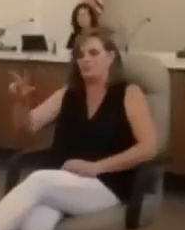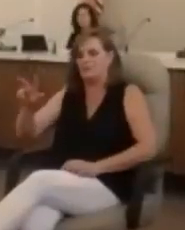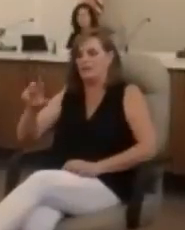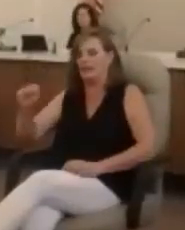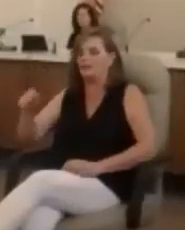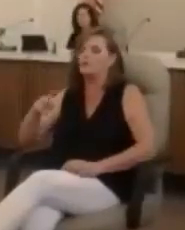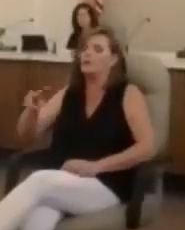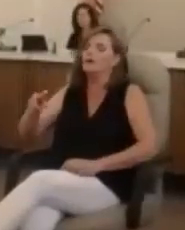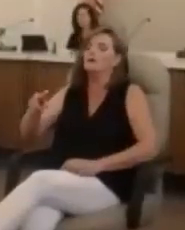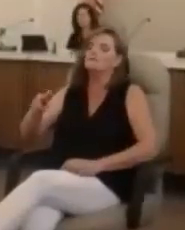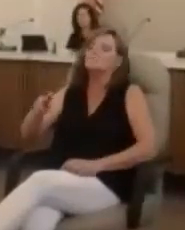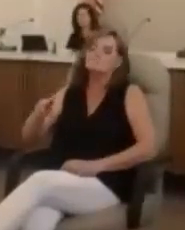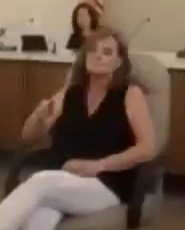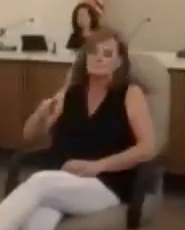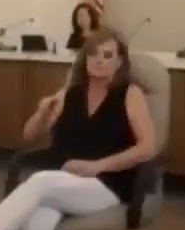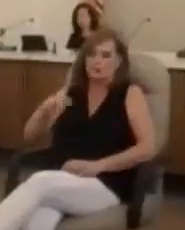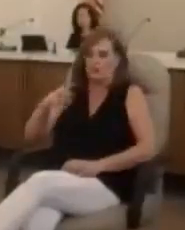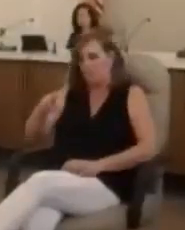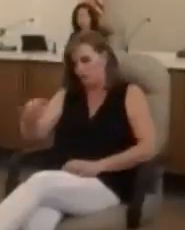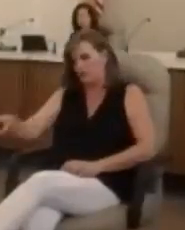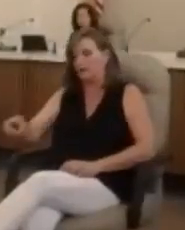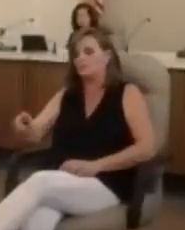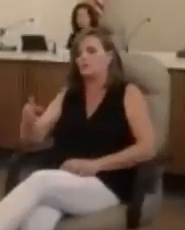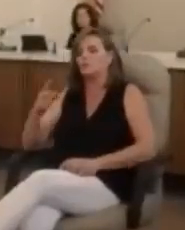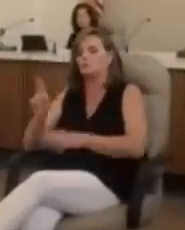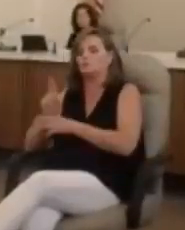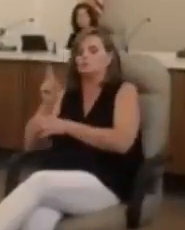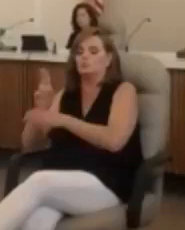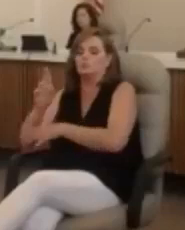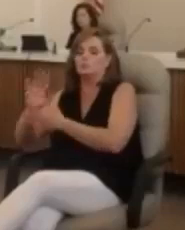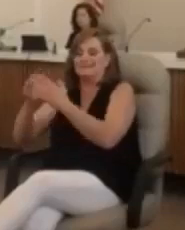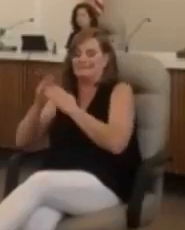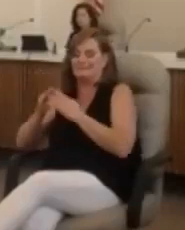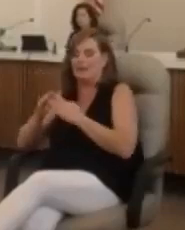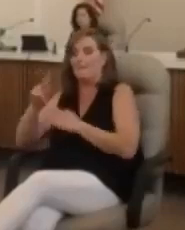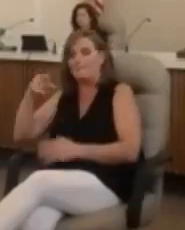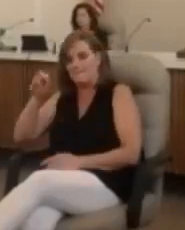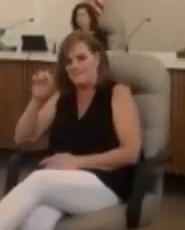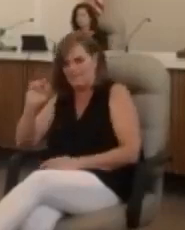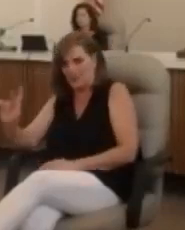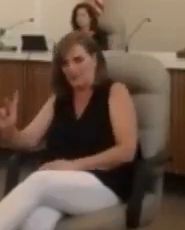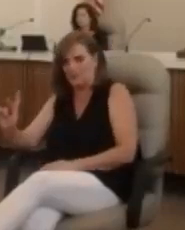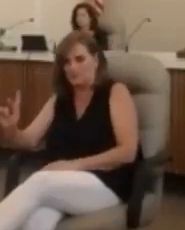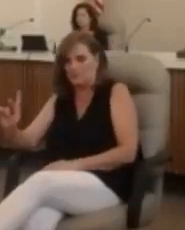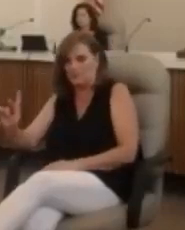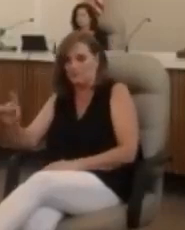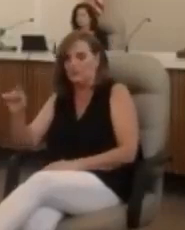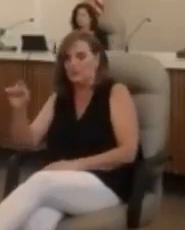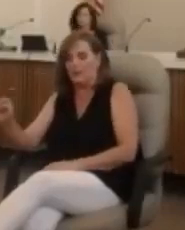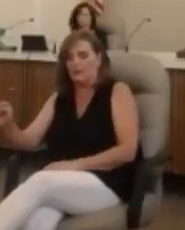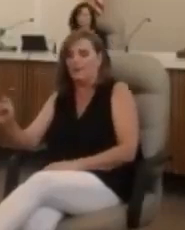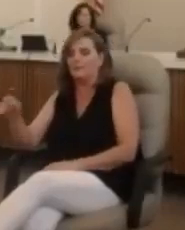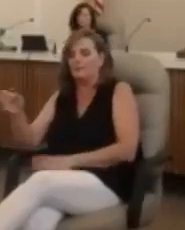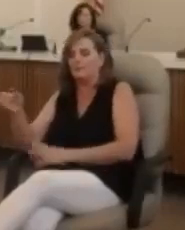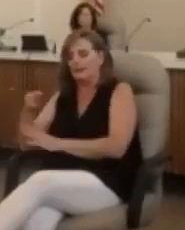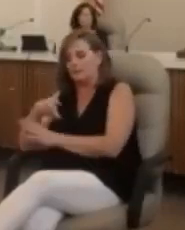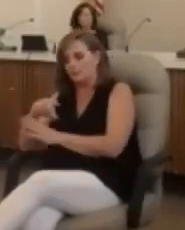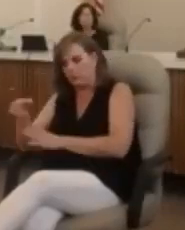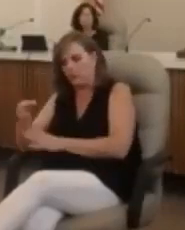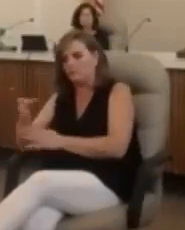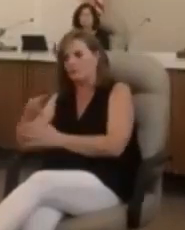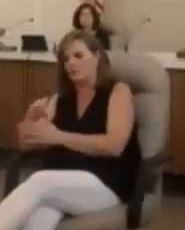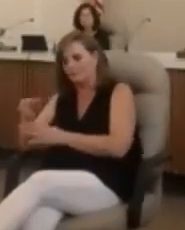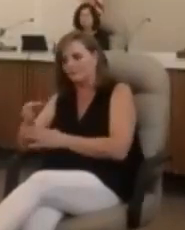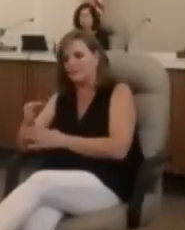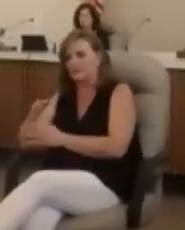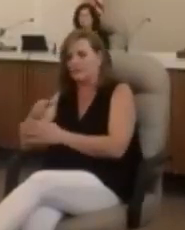town of Henrietta for use as town parklands. That's going to be the primary of the discussion. You